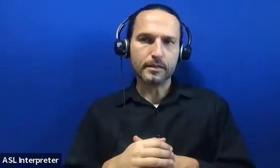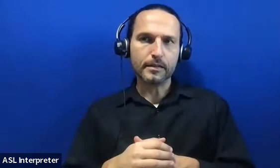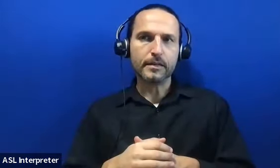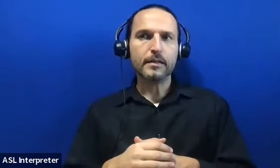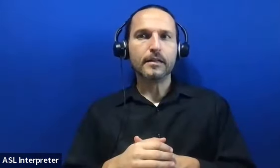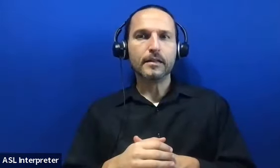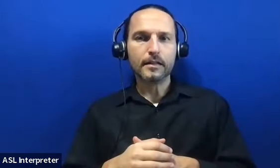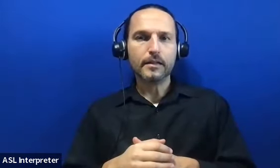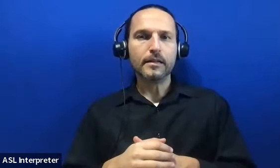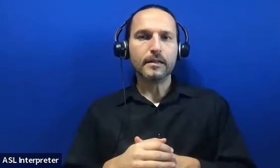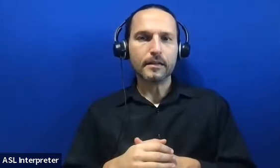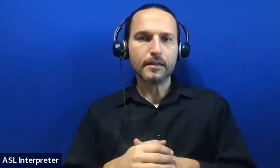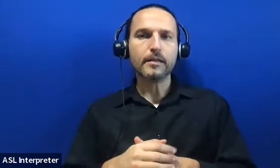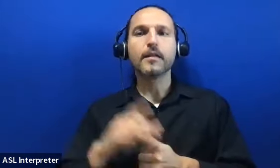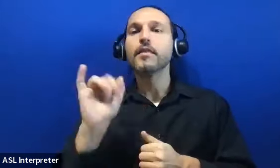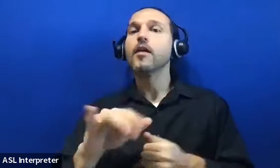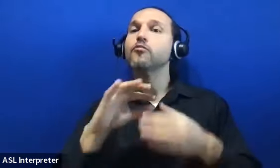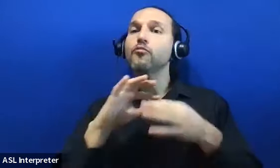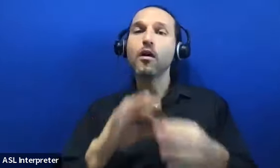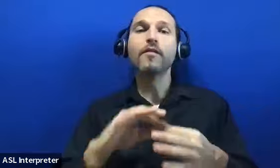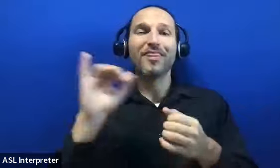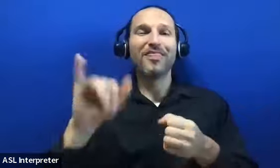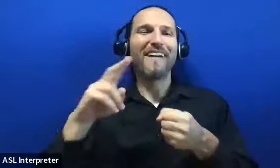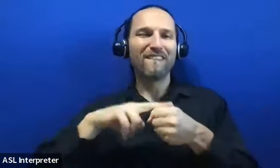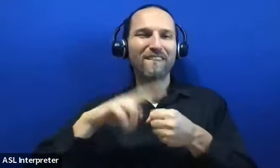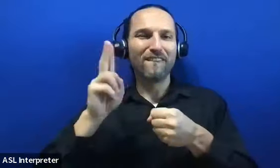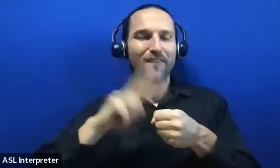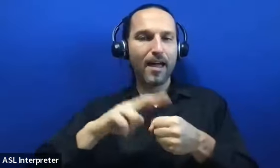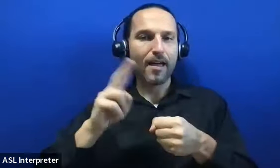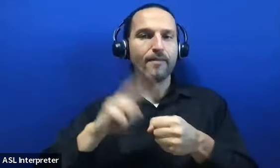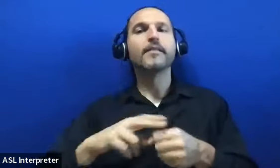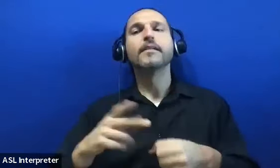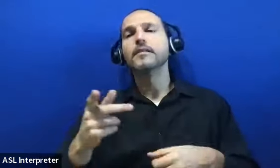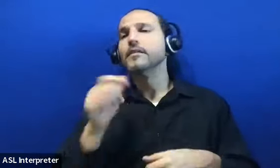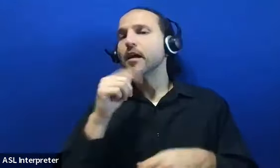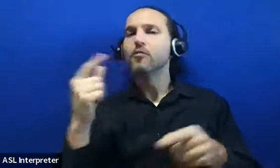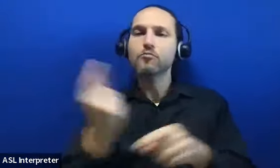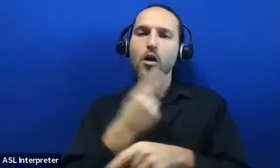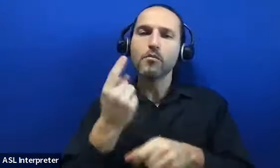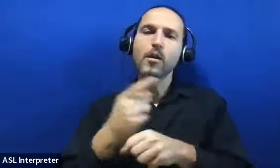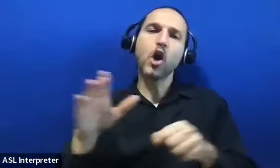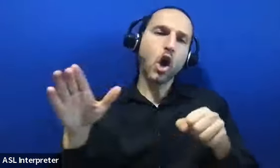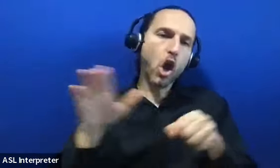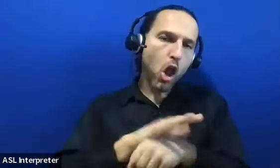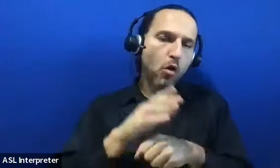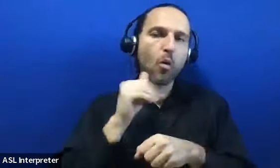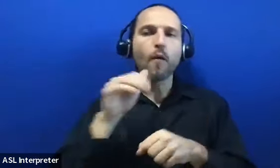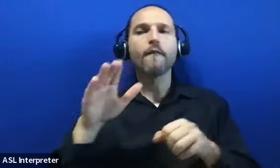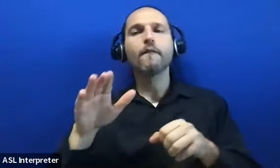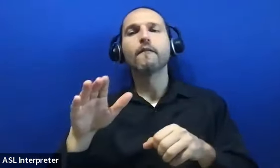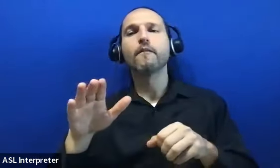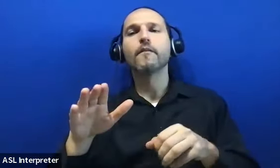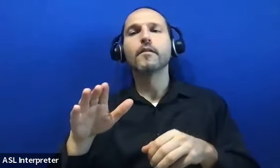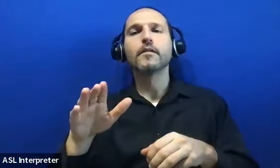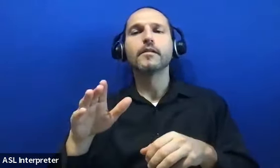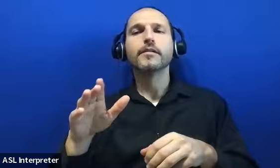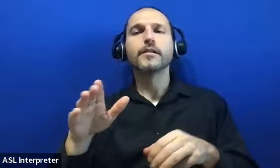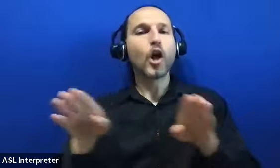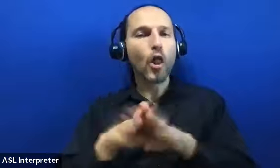of that, it all goes back to those valves. They may not be closing properly or fully because of poor oral motor